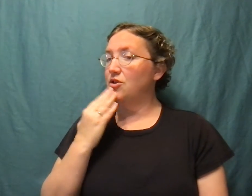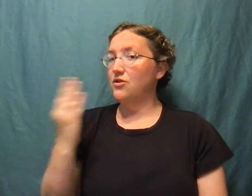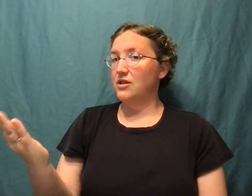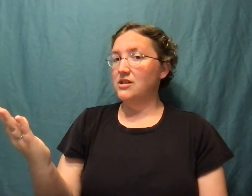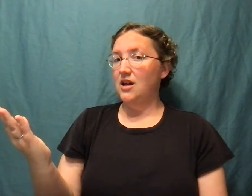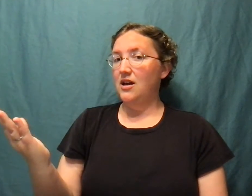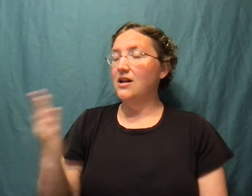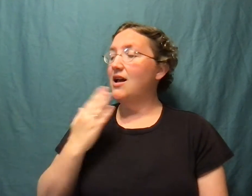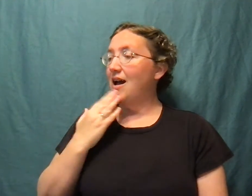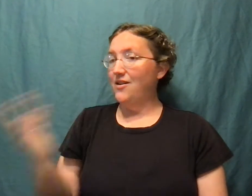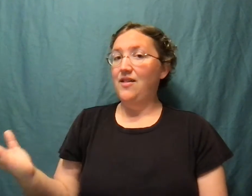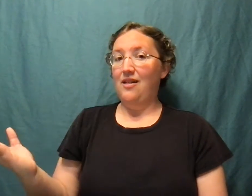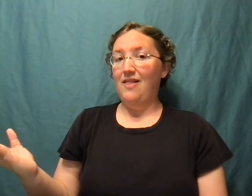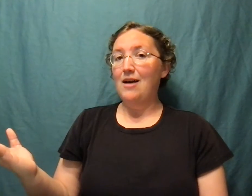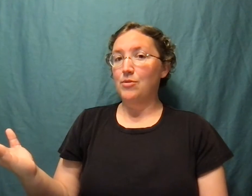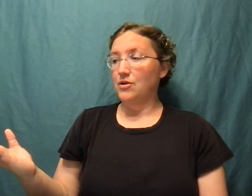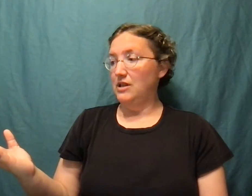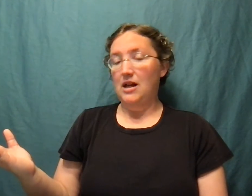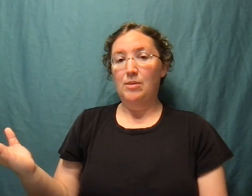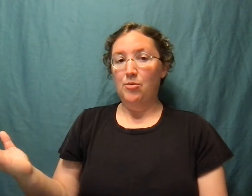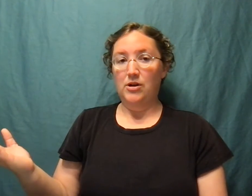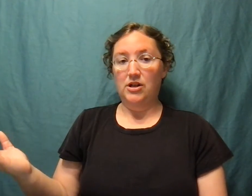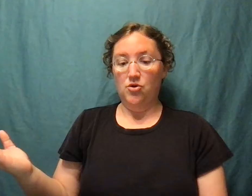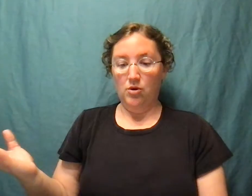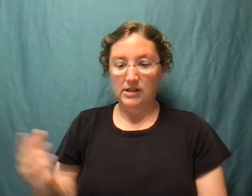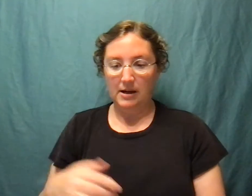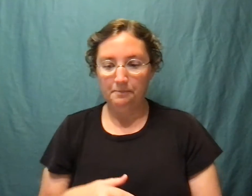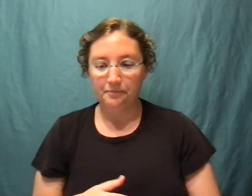to the side and thank that person and be pointing towards them.